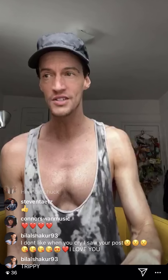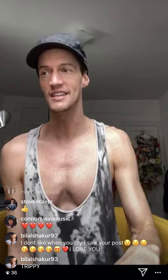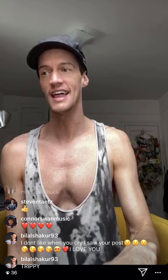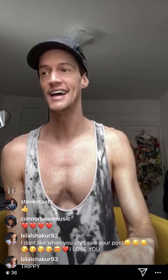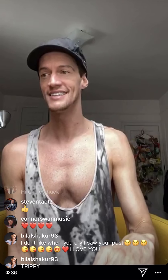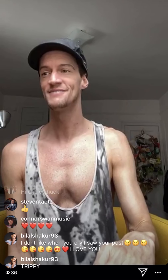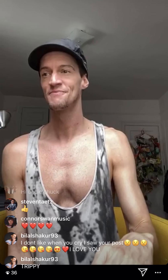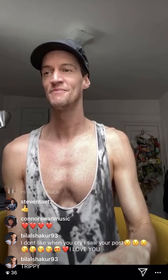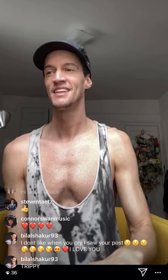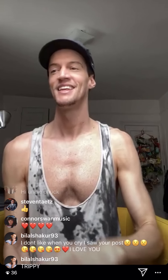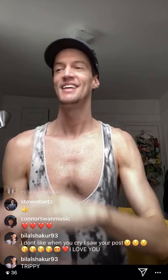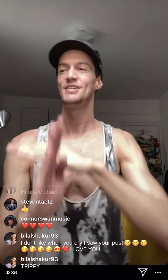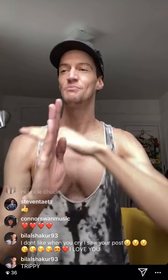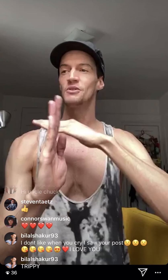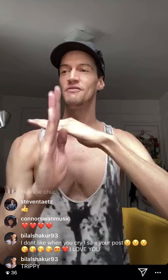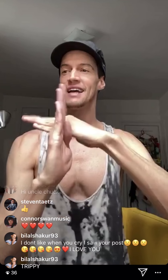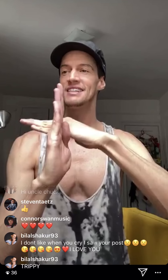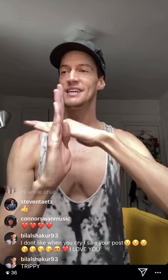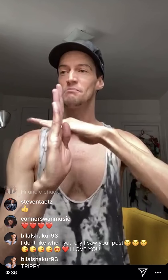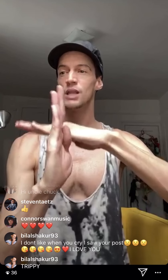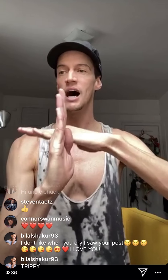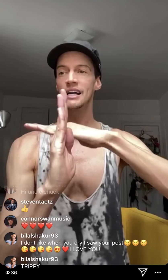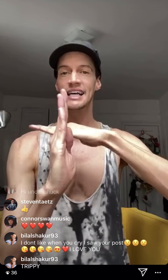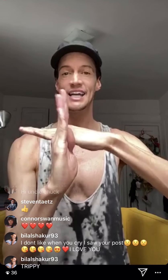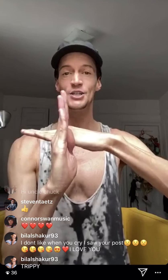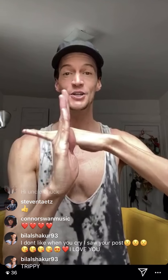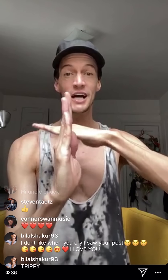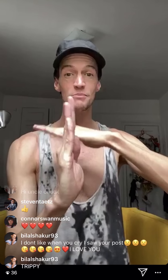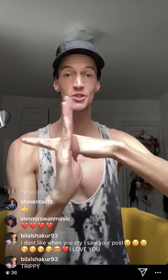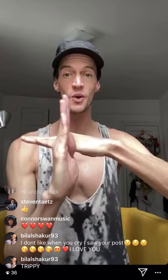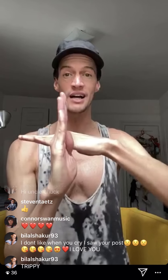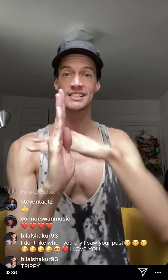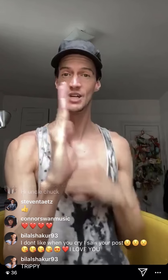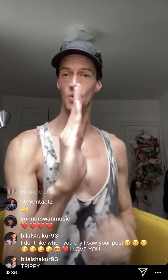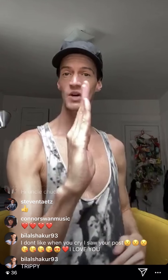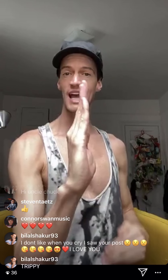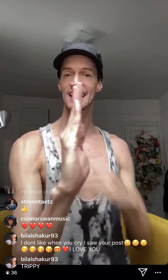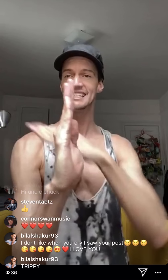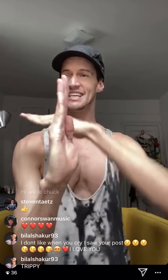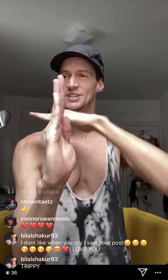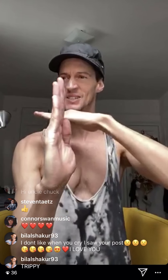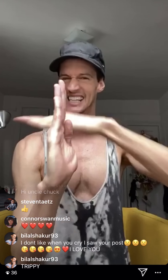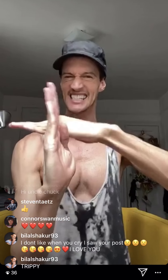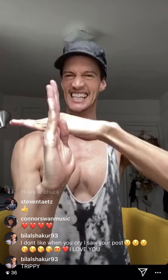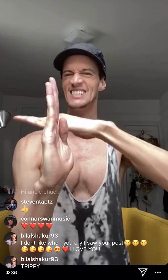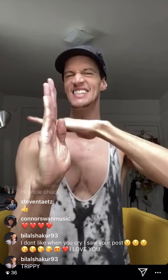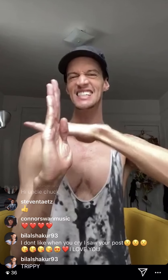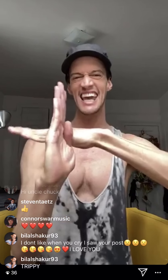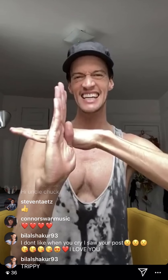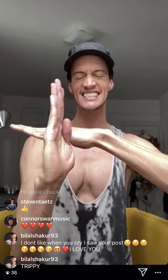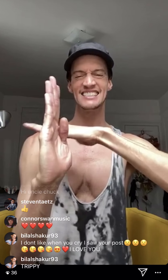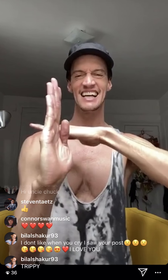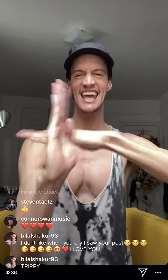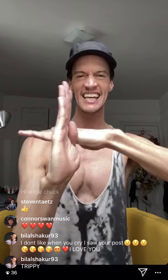that. To prevent, block, hinder, obstruct. One hand is here, and it's like, oh, I can't get by